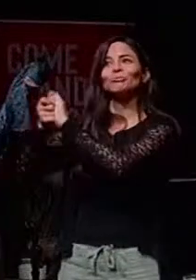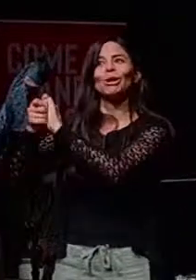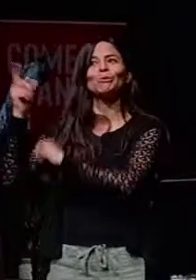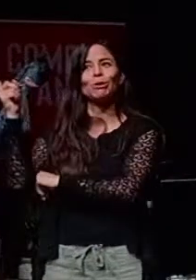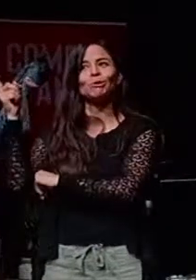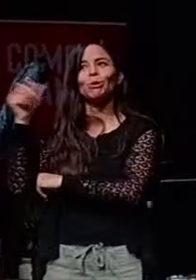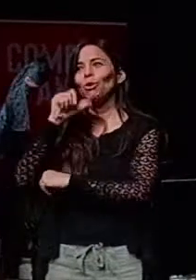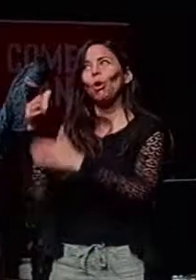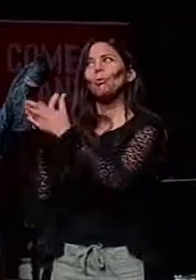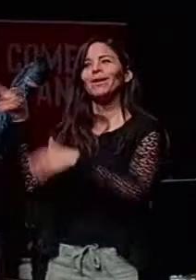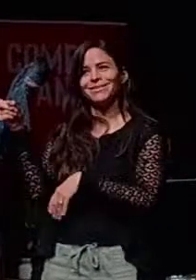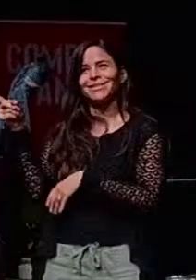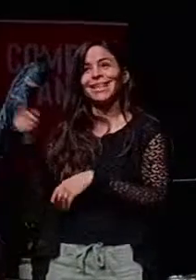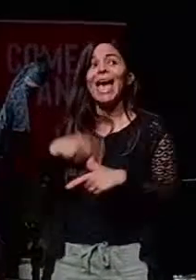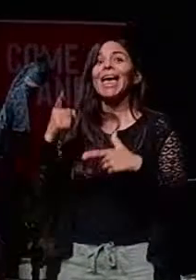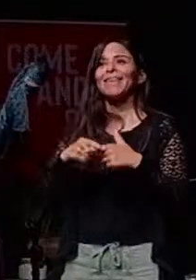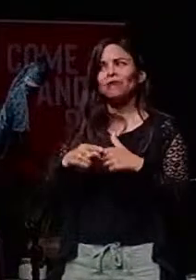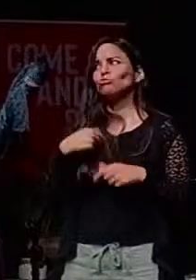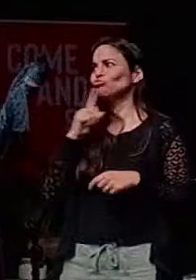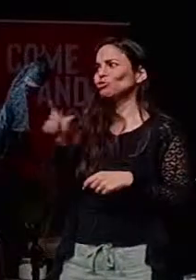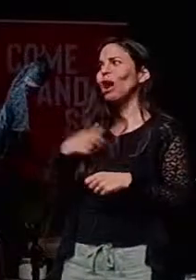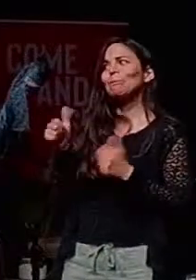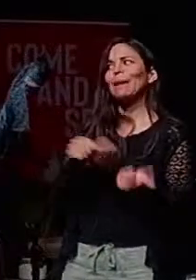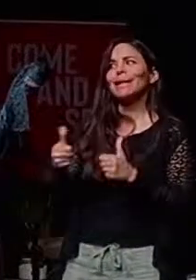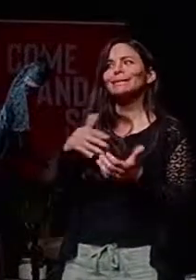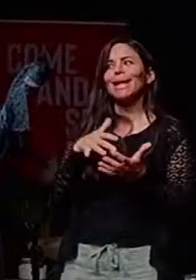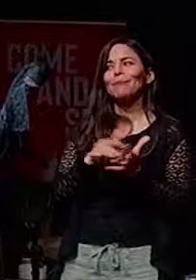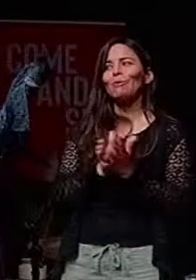I'm like, yes, please baptize me, like, I want to study Bible.